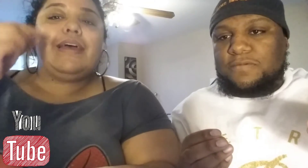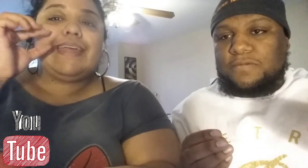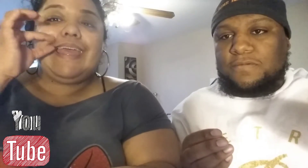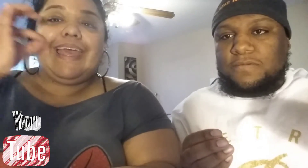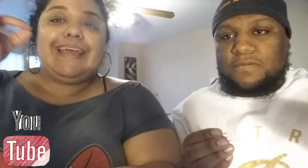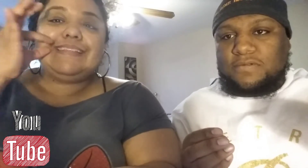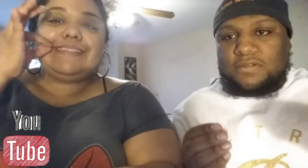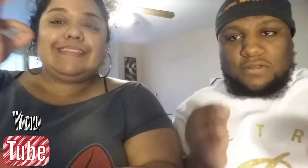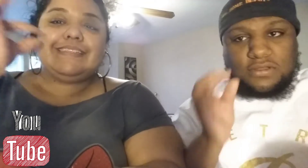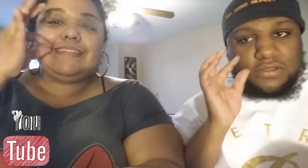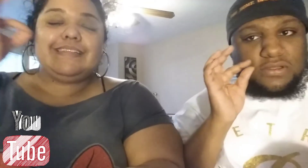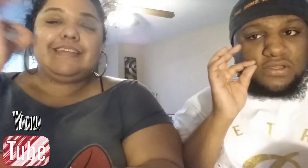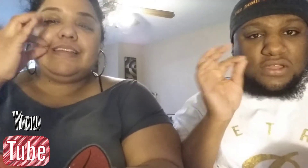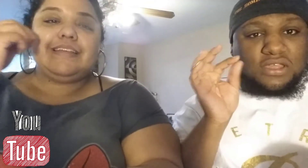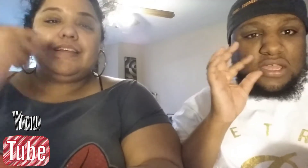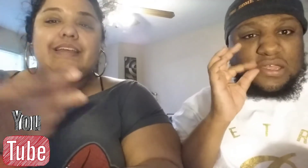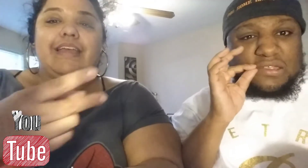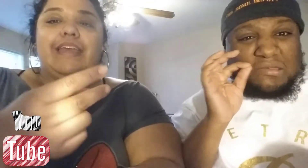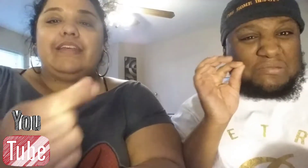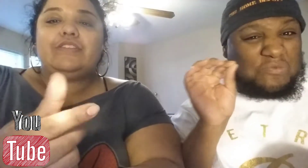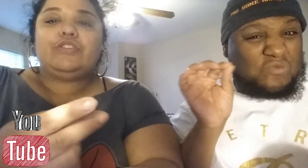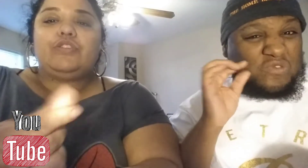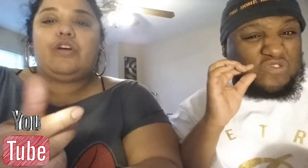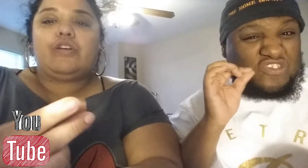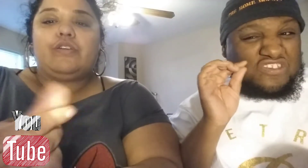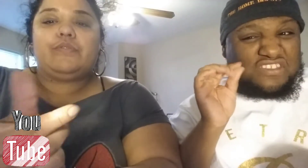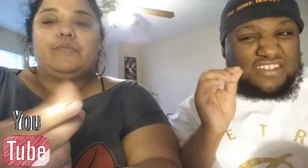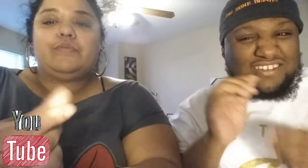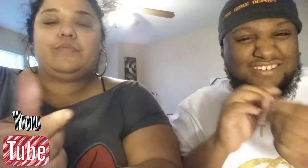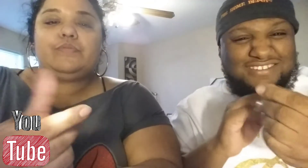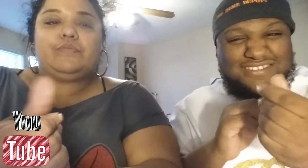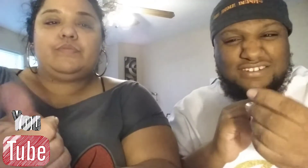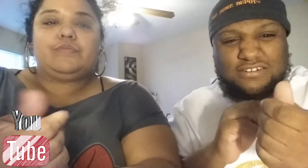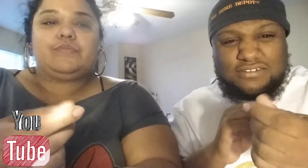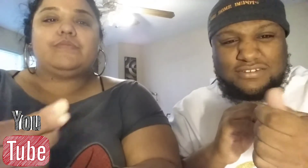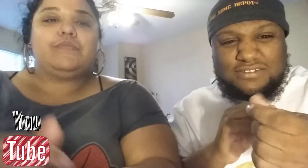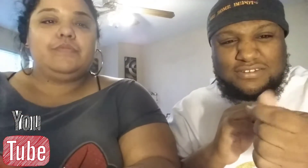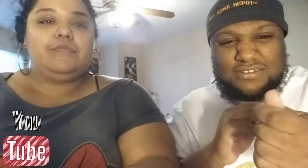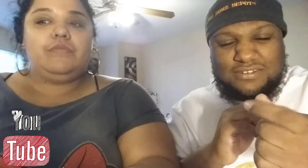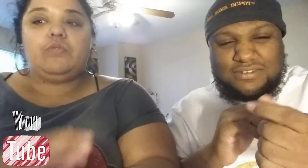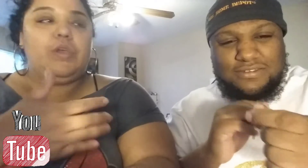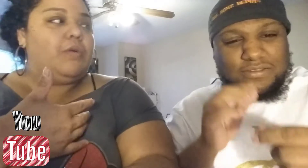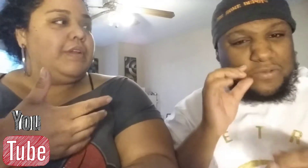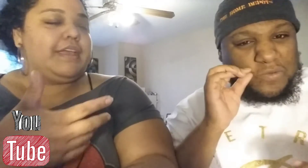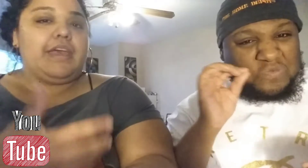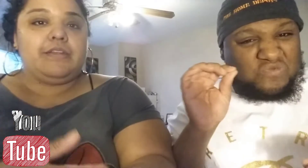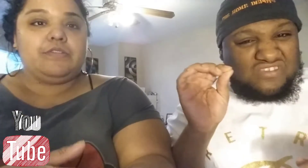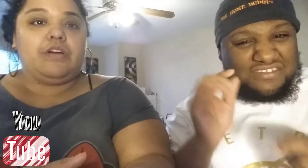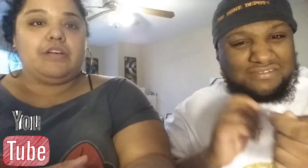A cat. And a dog. A dog? Mm-hmm. We own a cat and a dog.